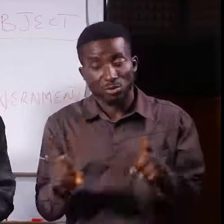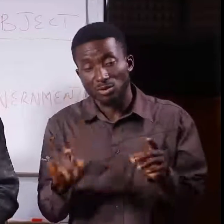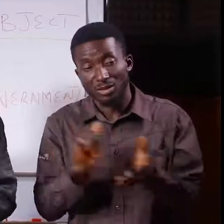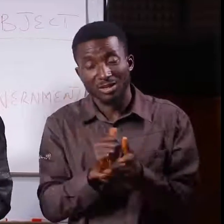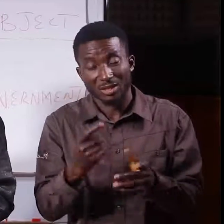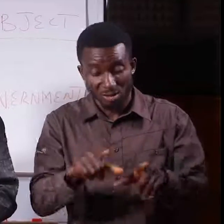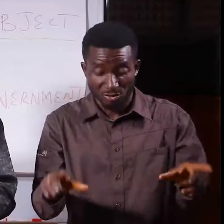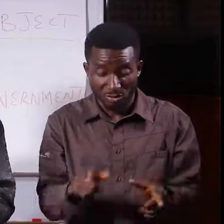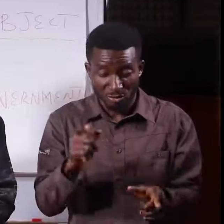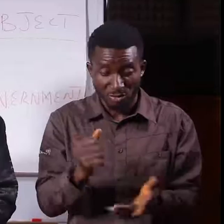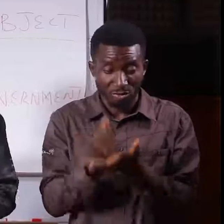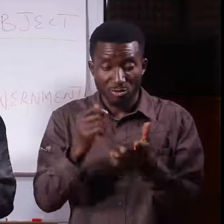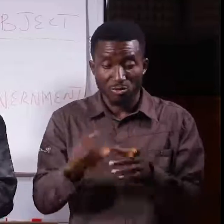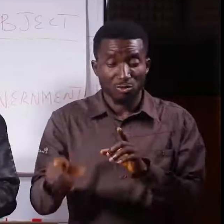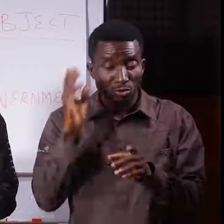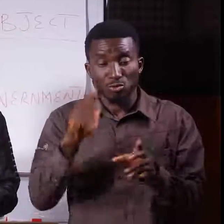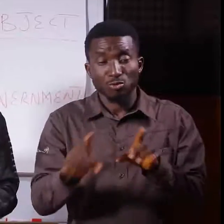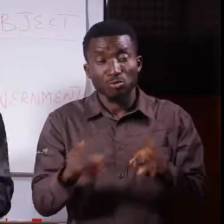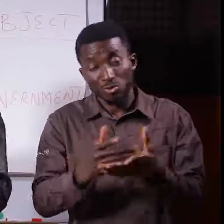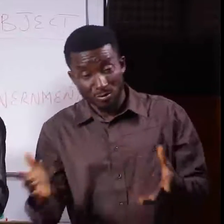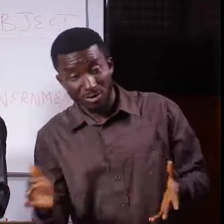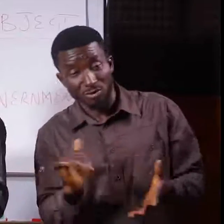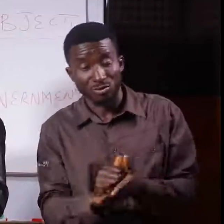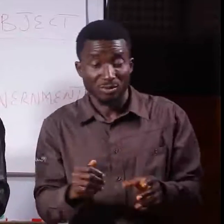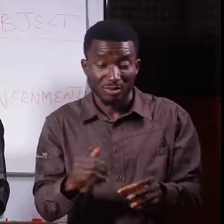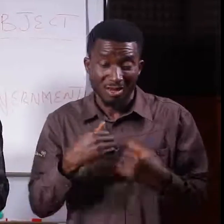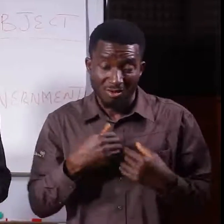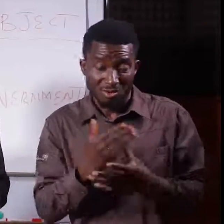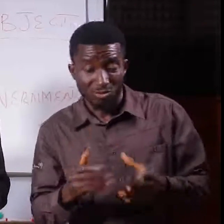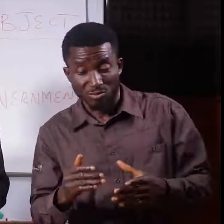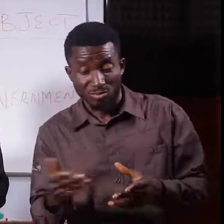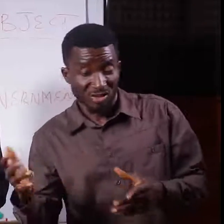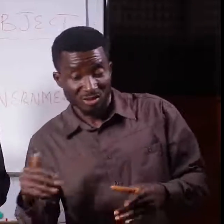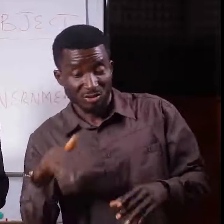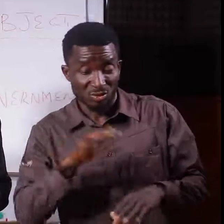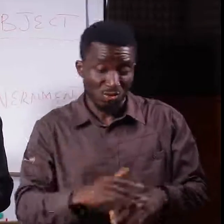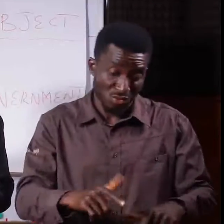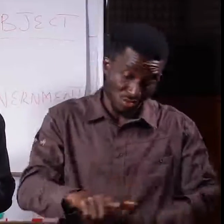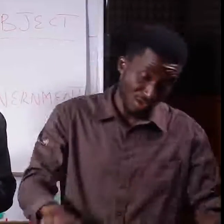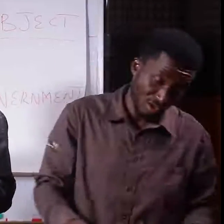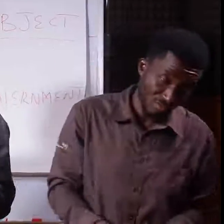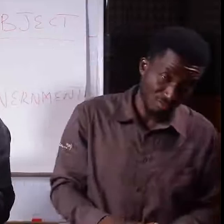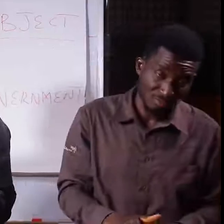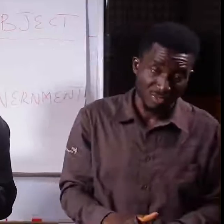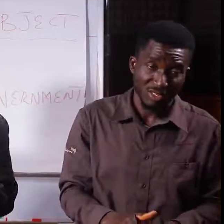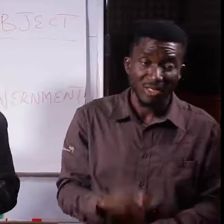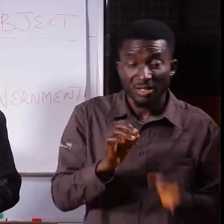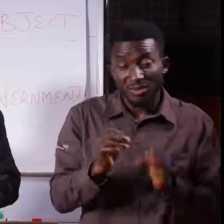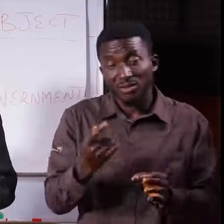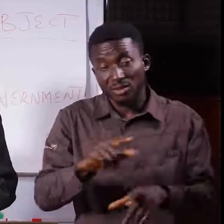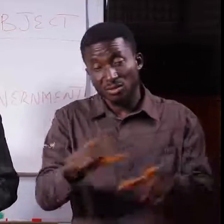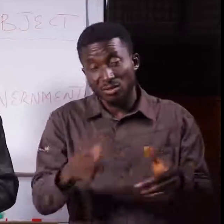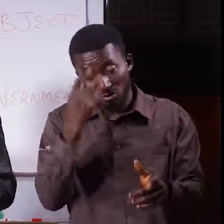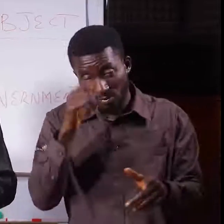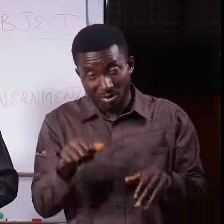at least, do something to have such things on the ground. And if the local government cannot, the